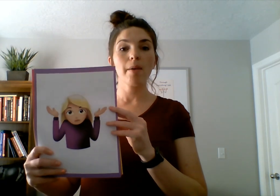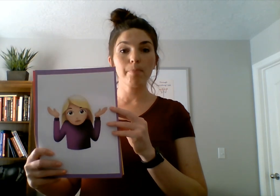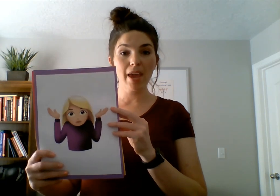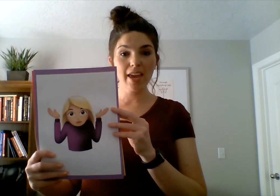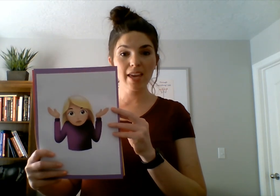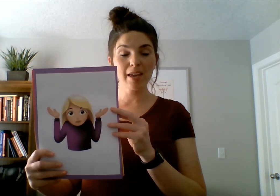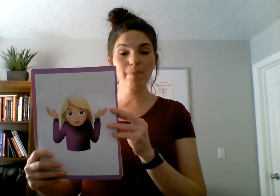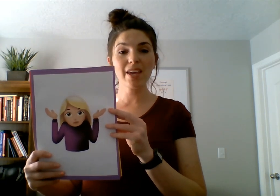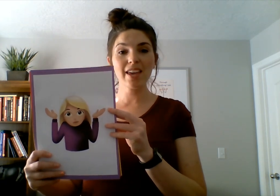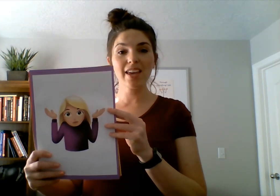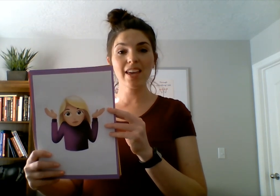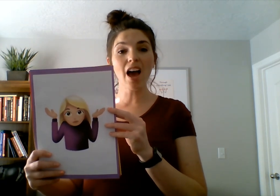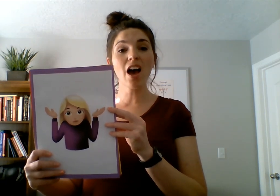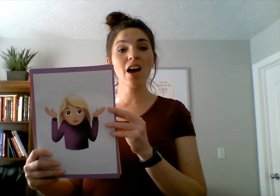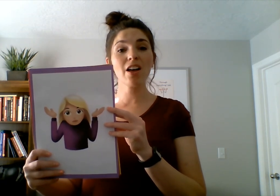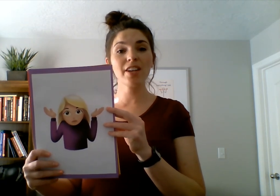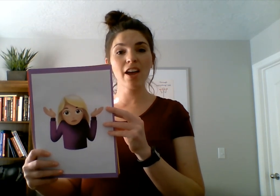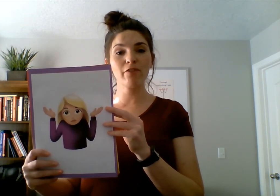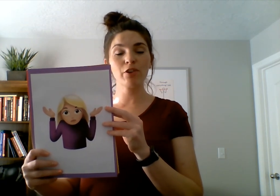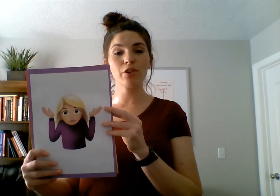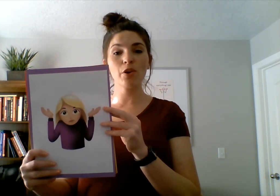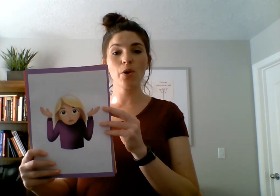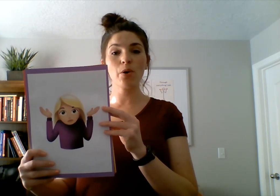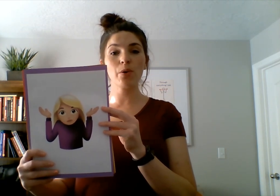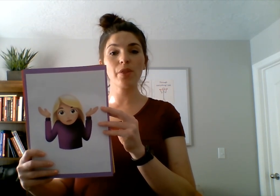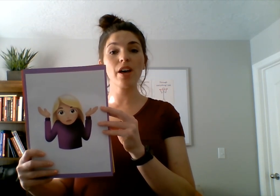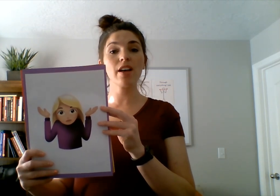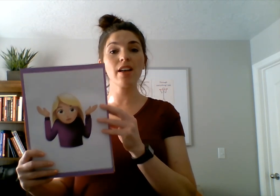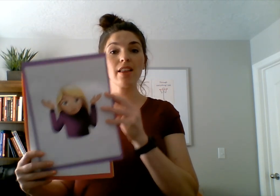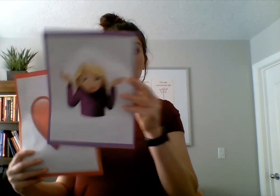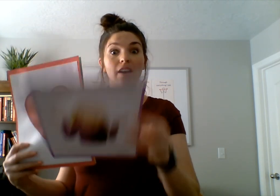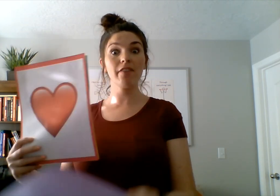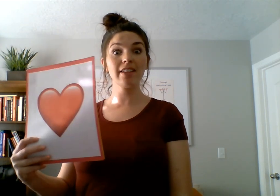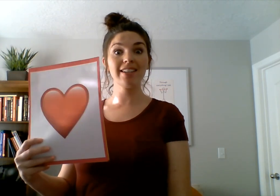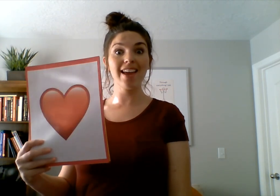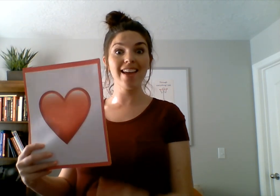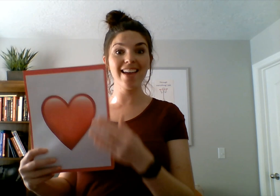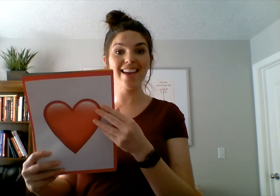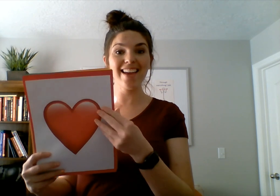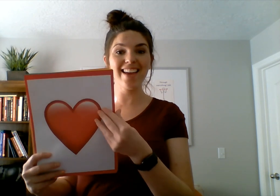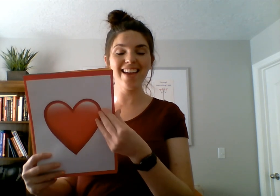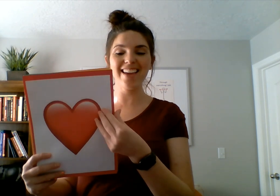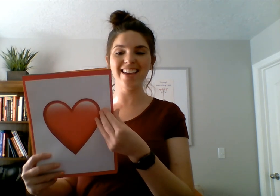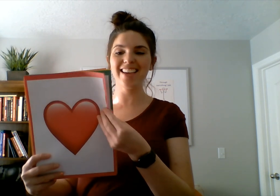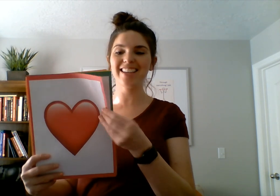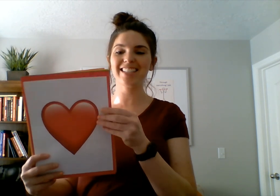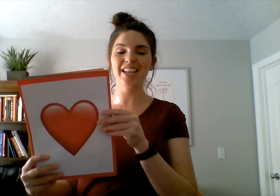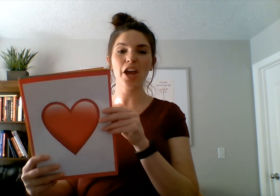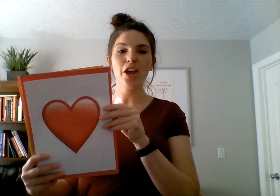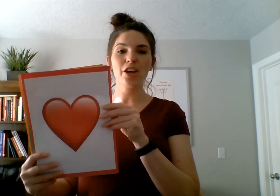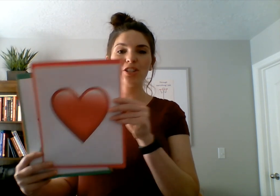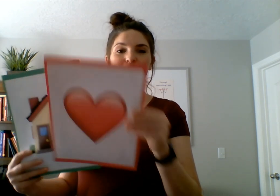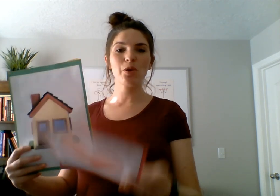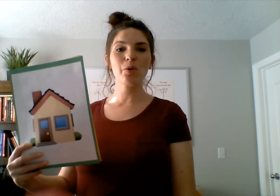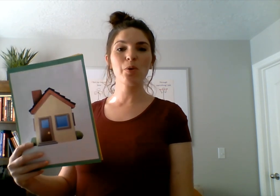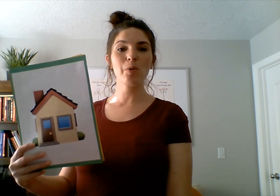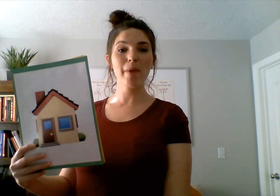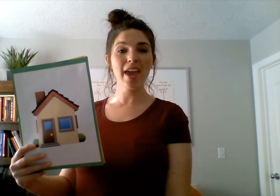Maybe I'll never know the love it takes to make